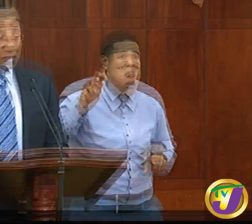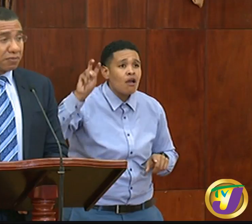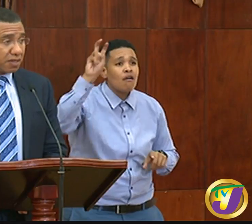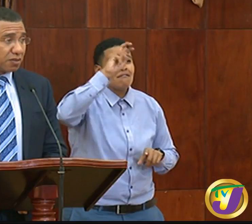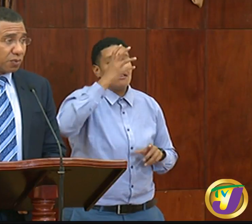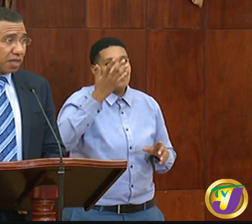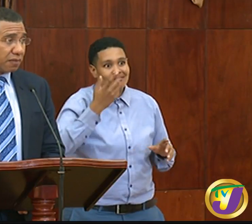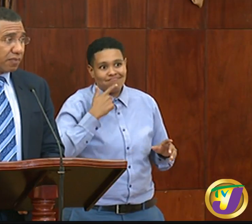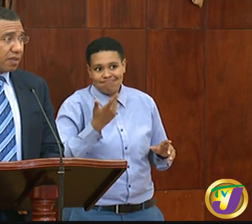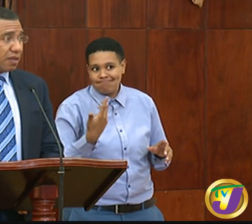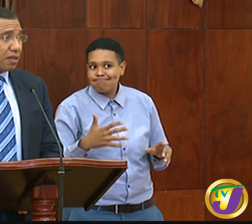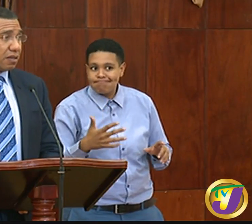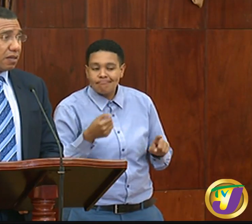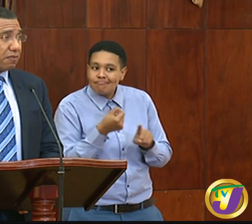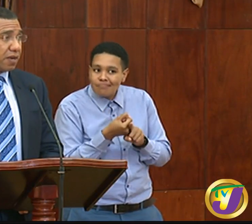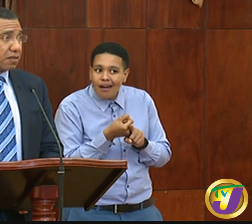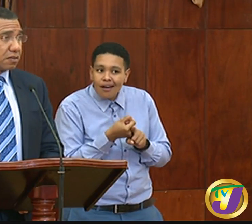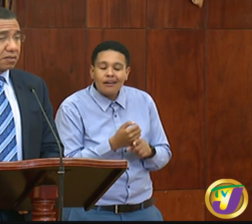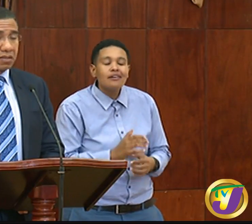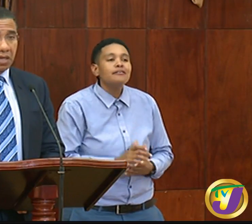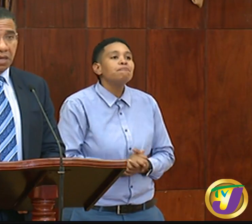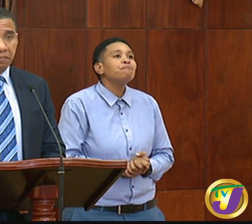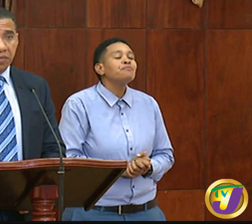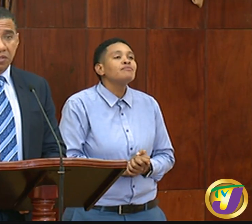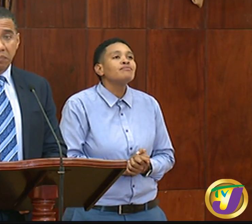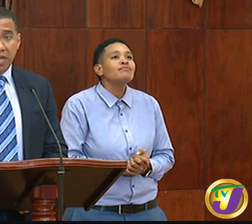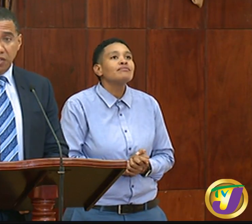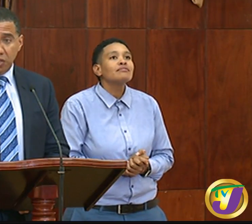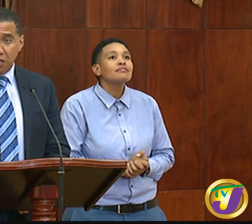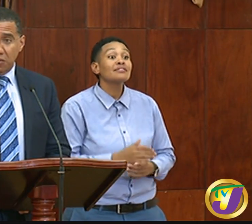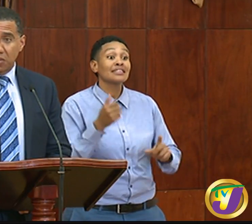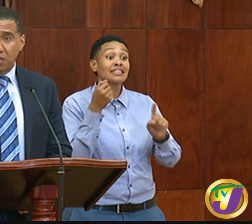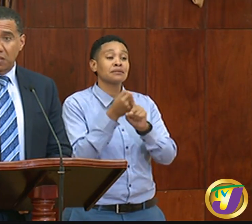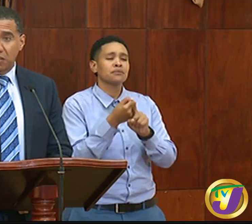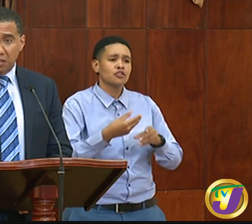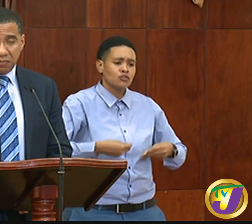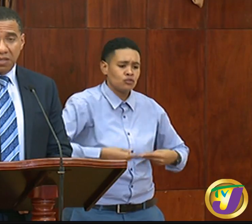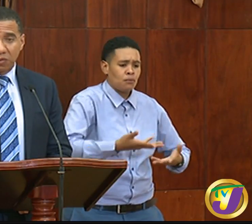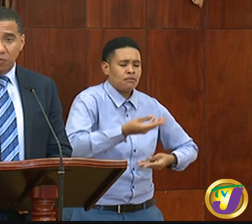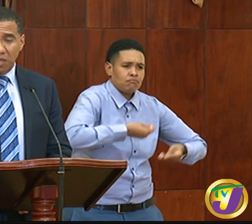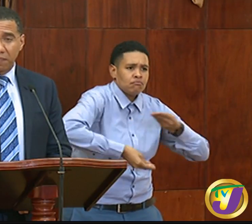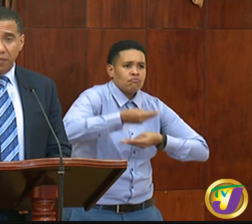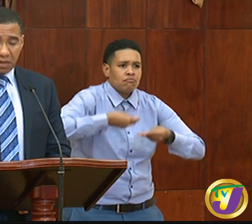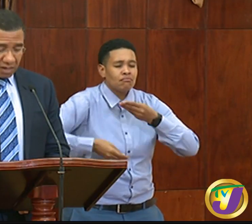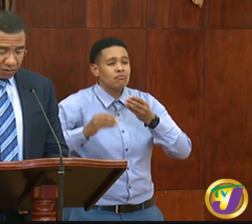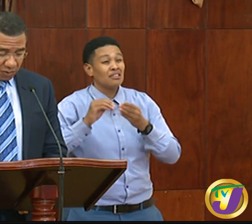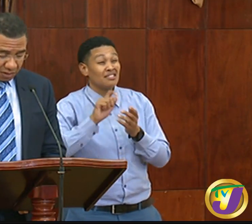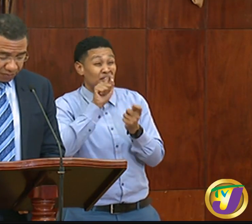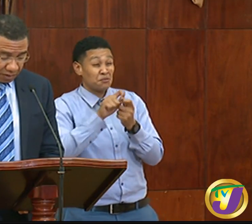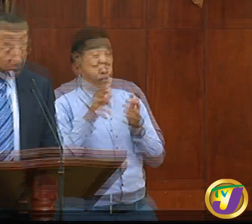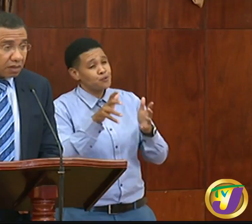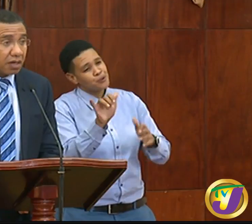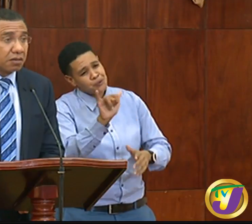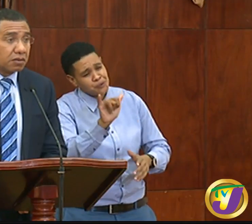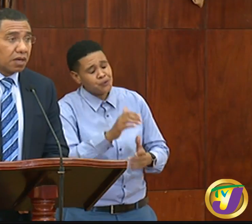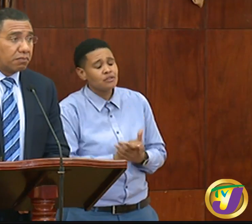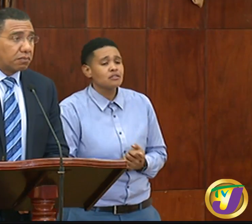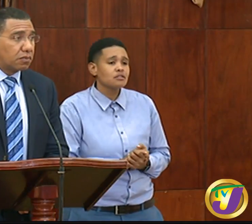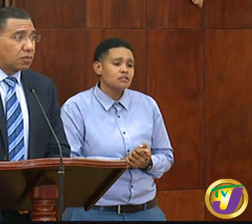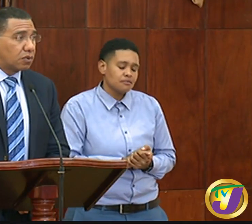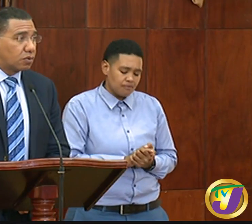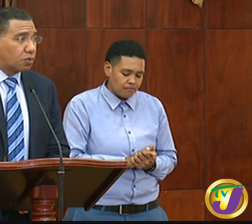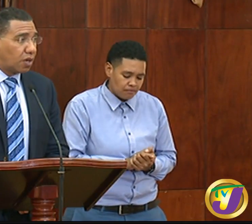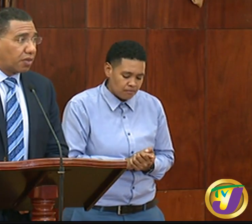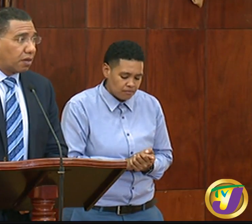in a significant way. It affects supply chains in a significant way as well. There